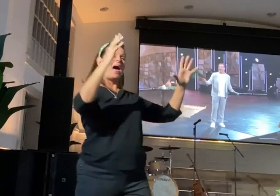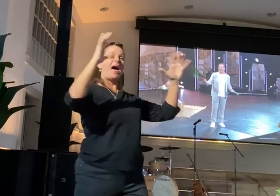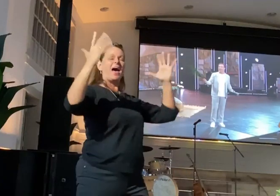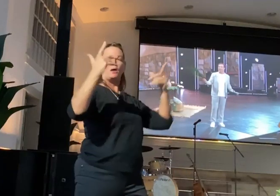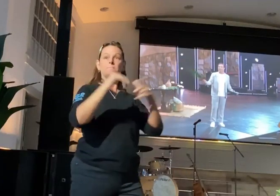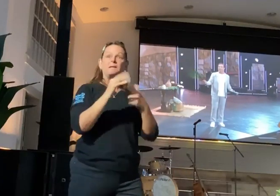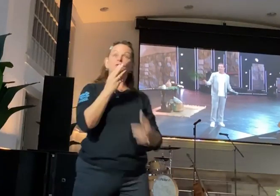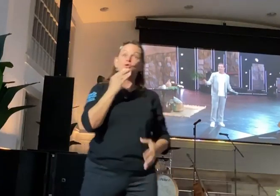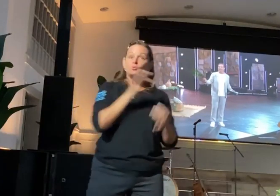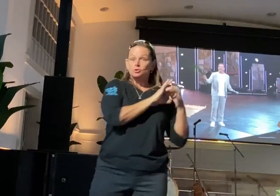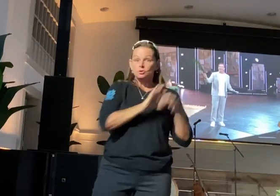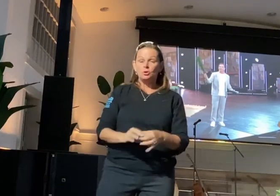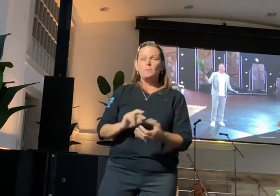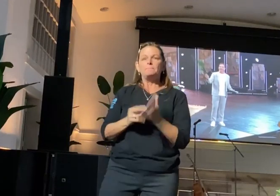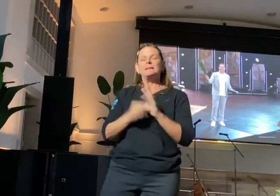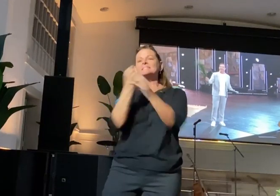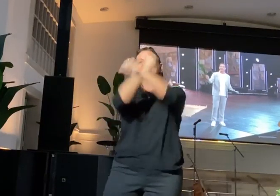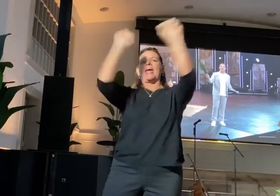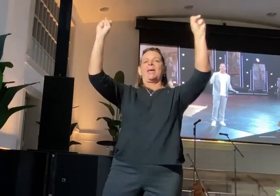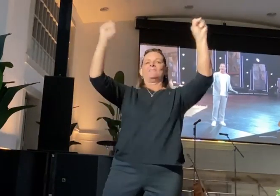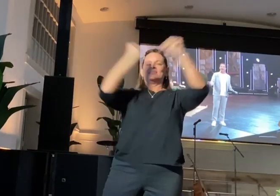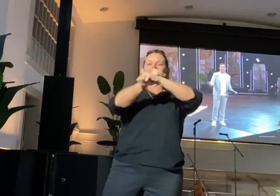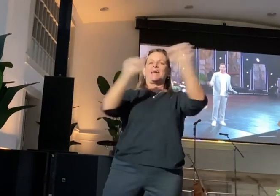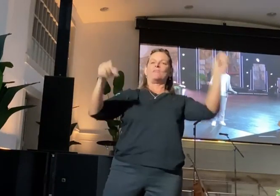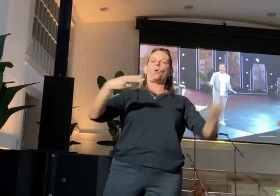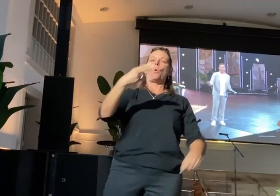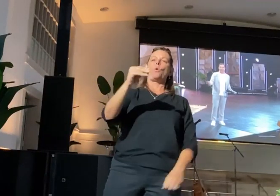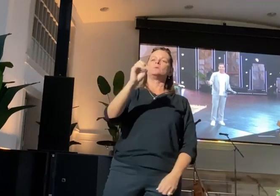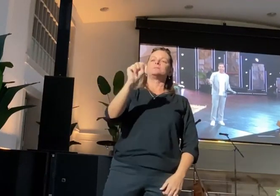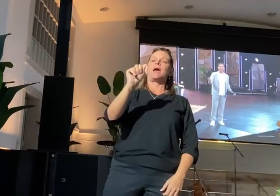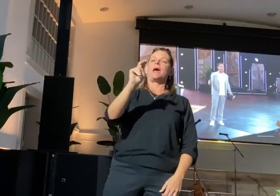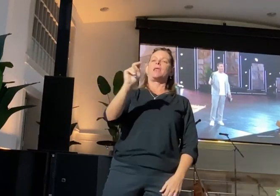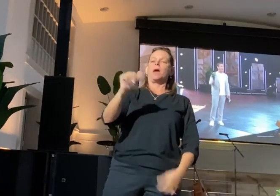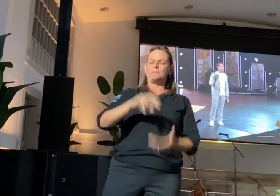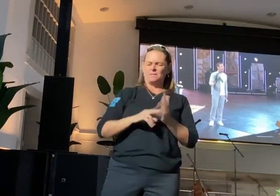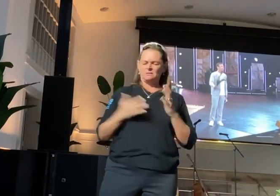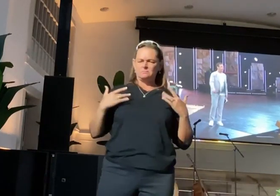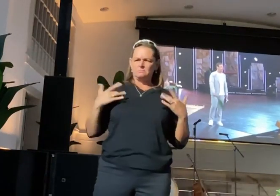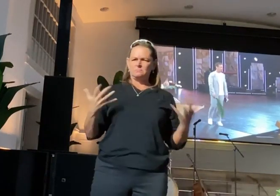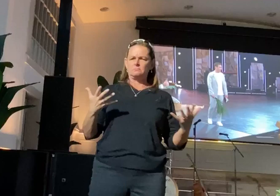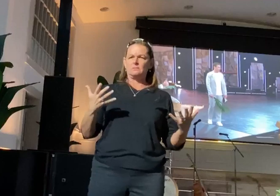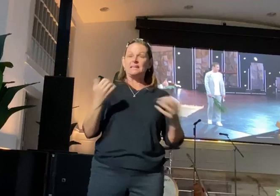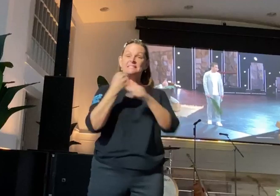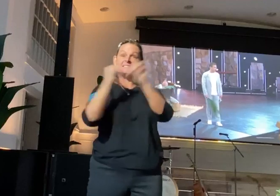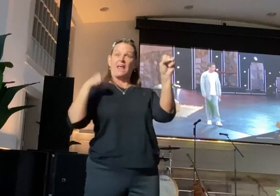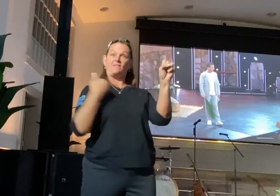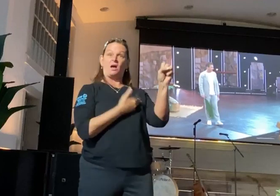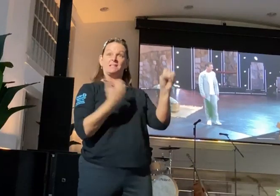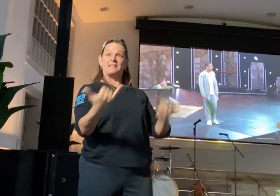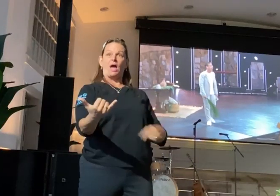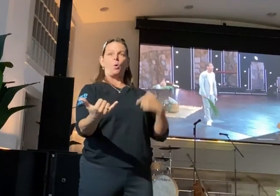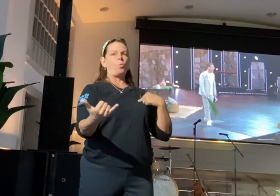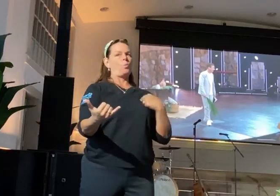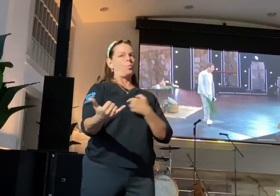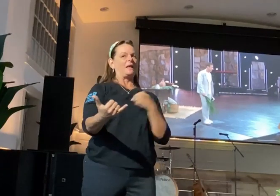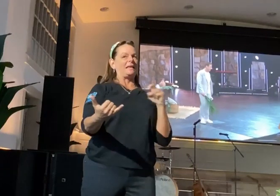word Hosanna actually means "save us now. We need saving."